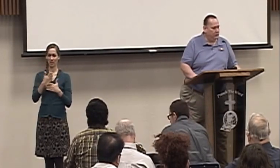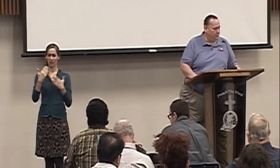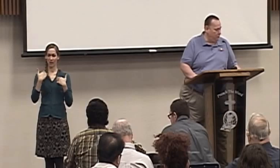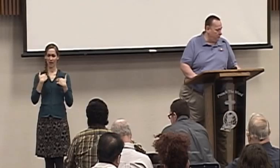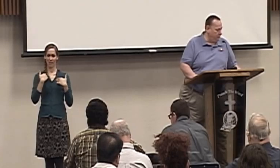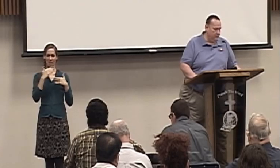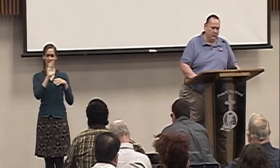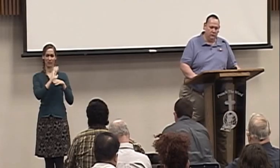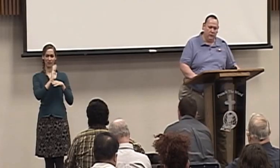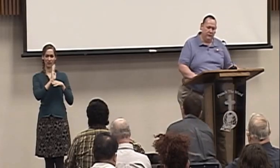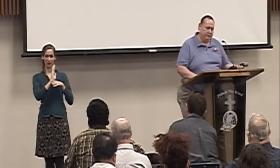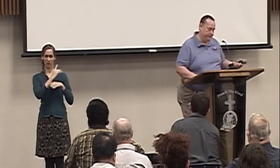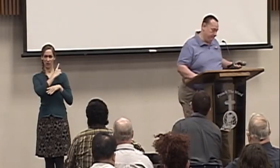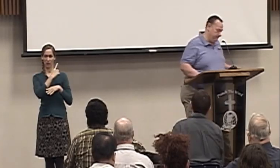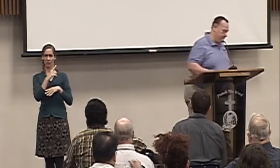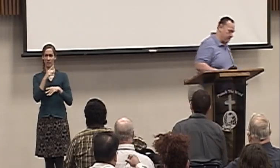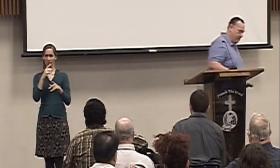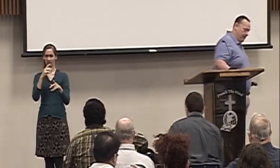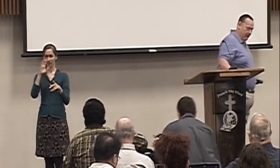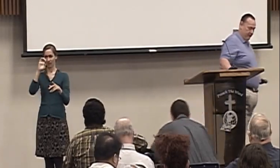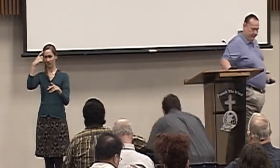with us as well.